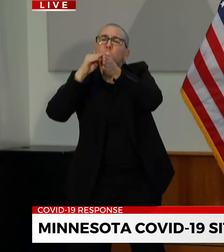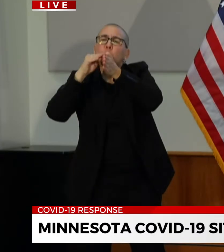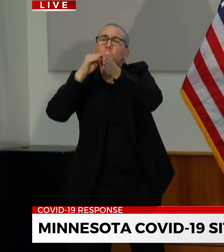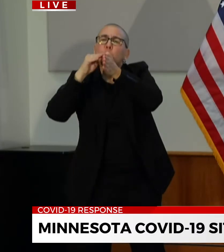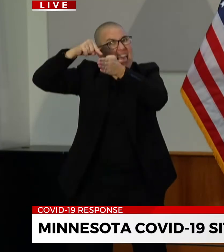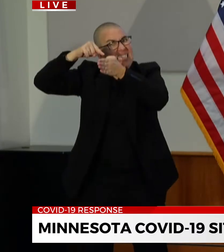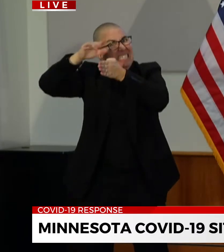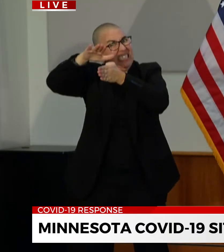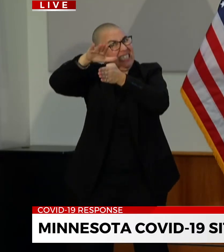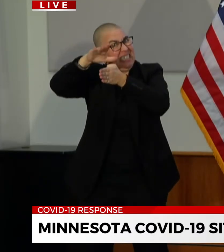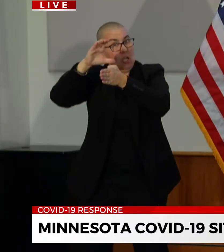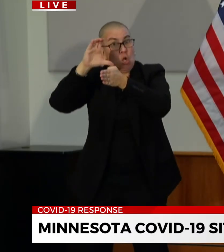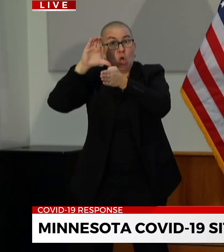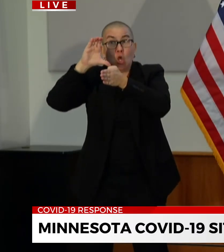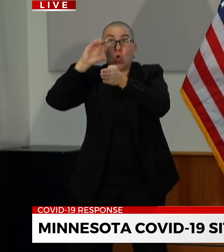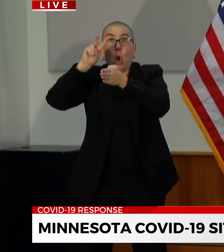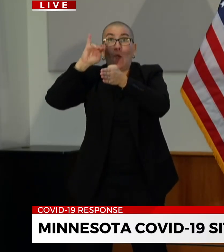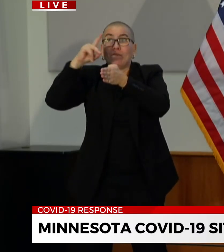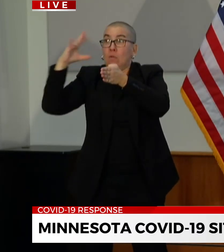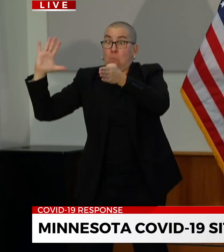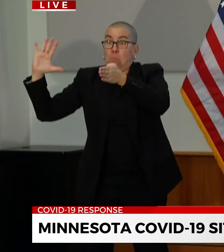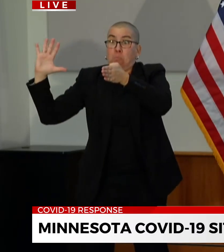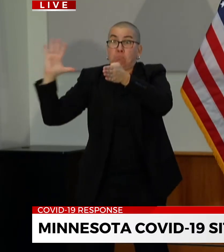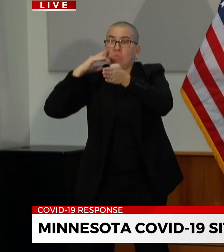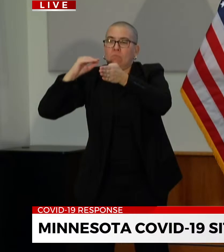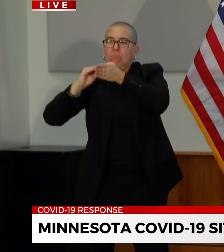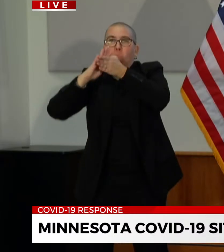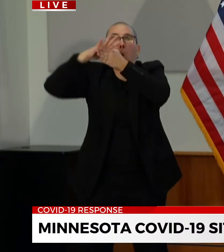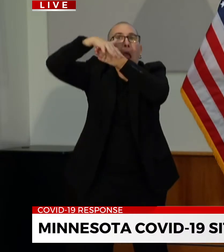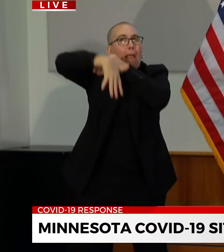COVID-19 spreading, and it is spilling into long-term care settings despite